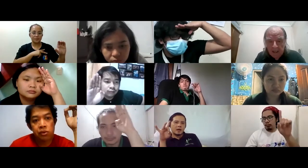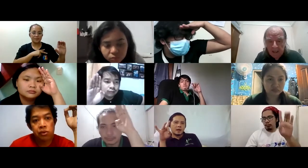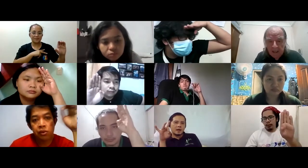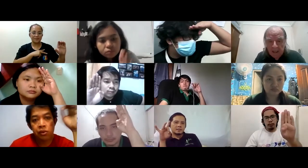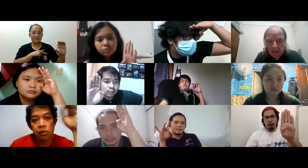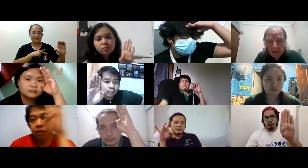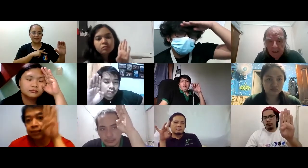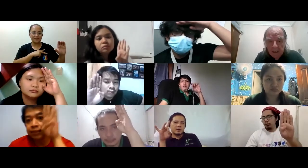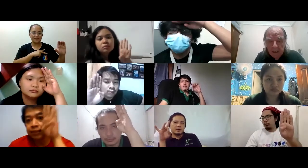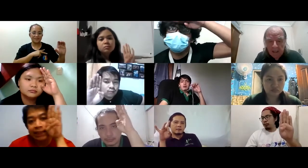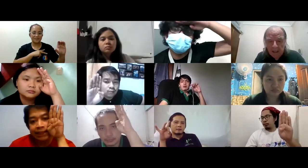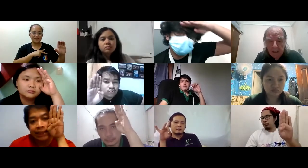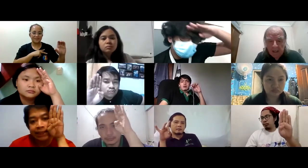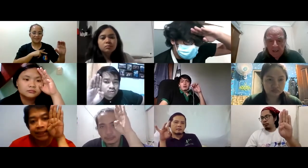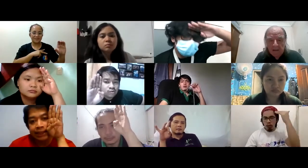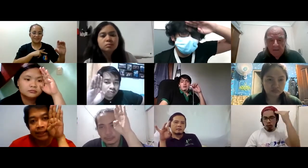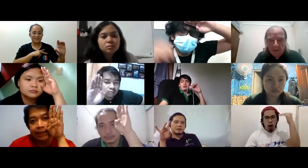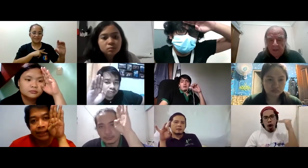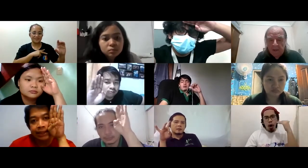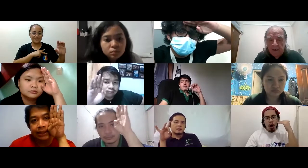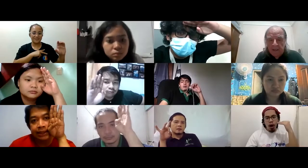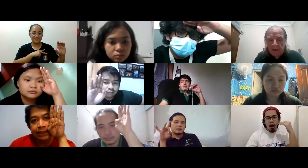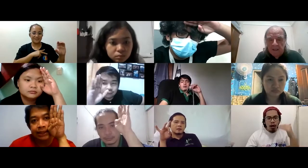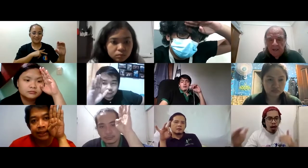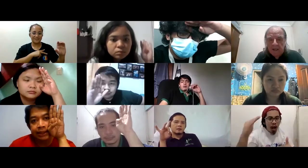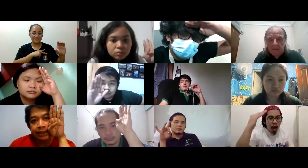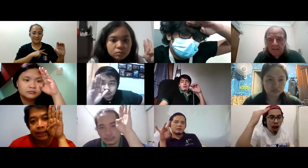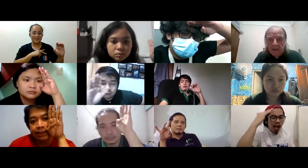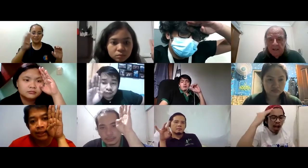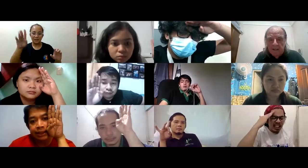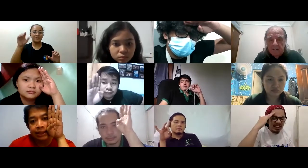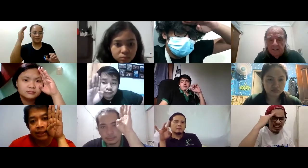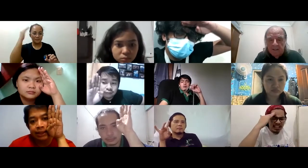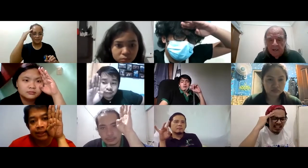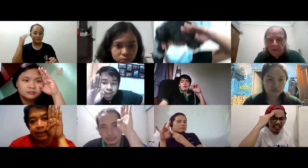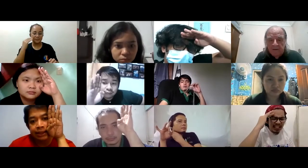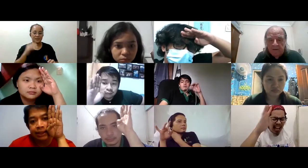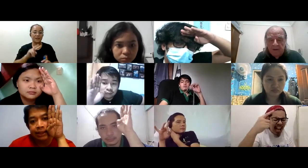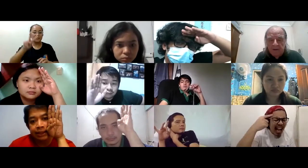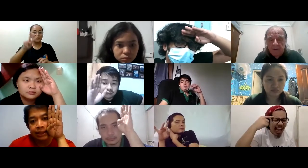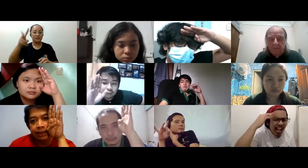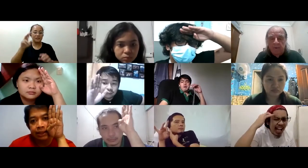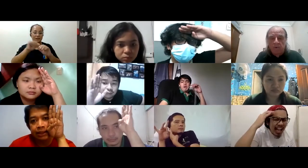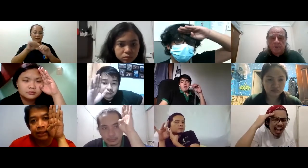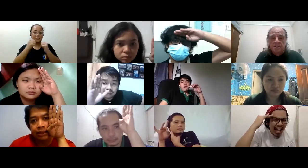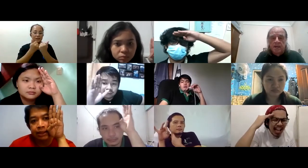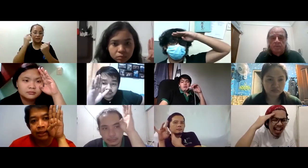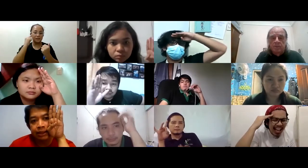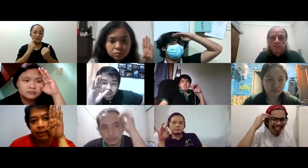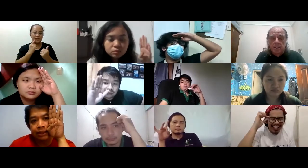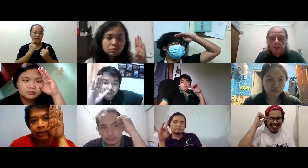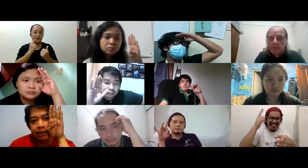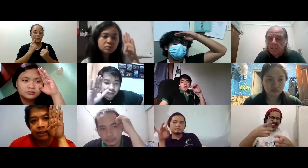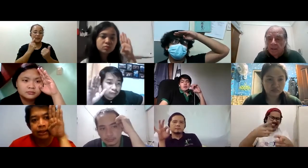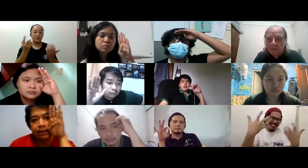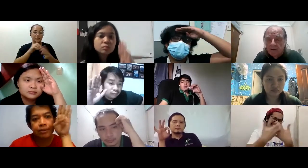I see B. Korea, yes. The second Association of Deaf People was established in, I'm sorry